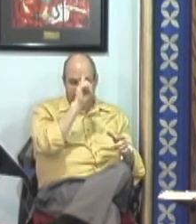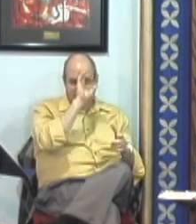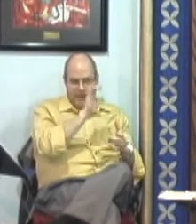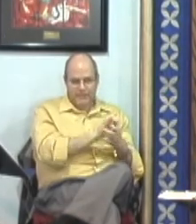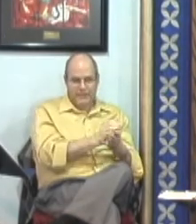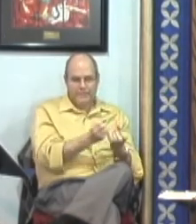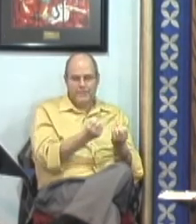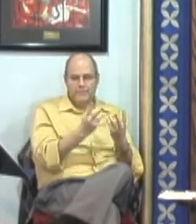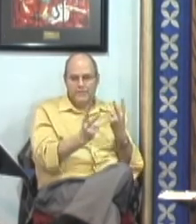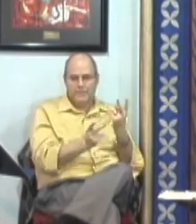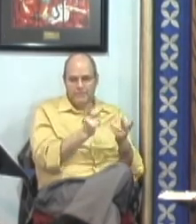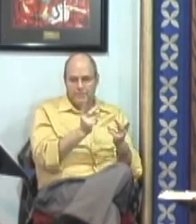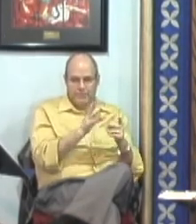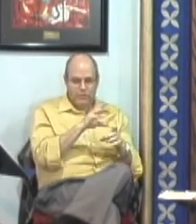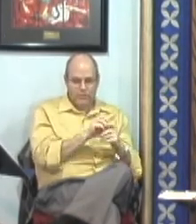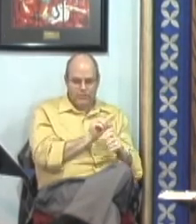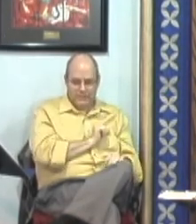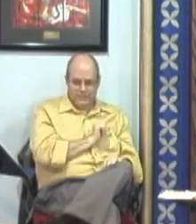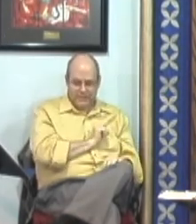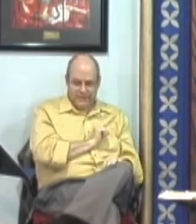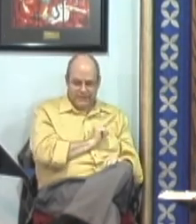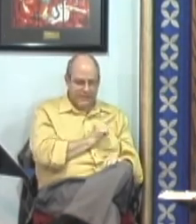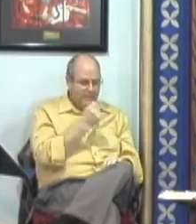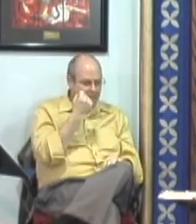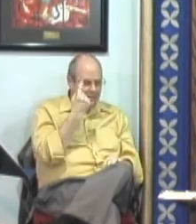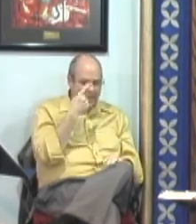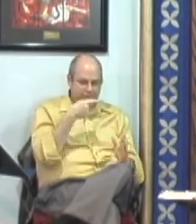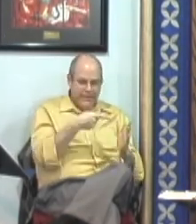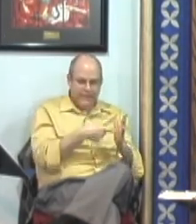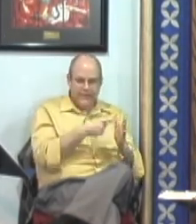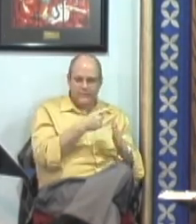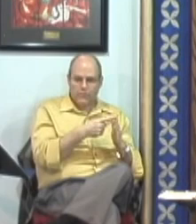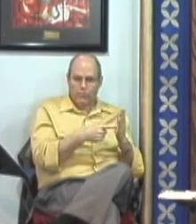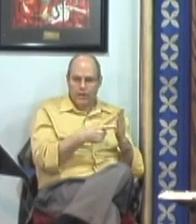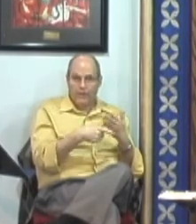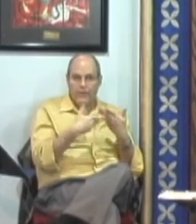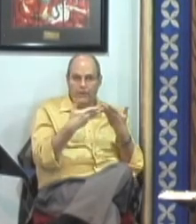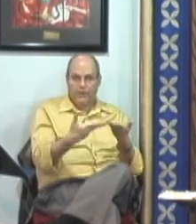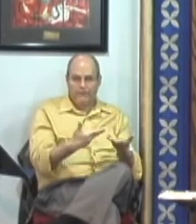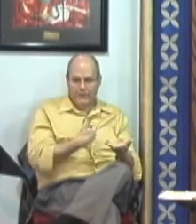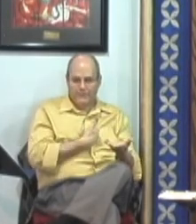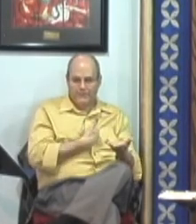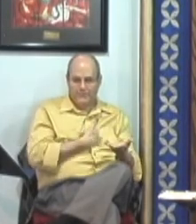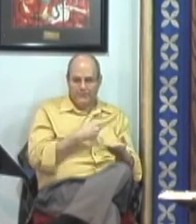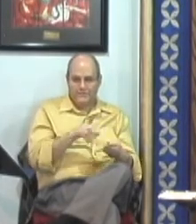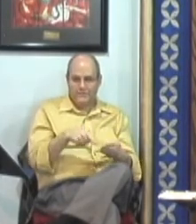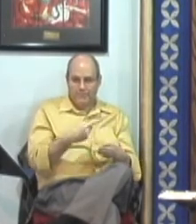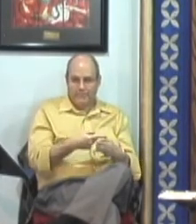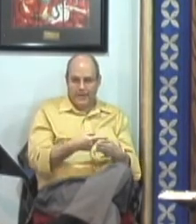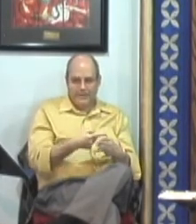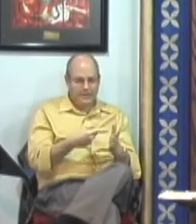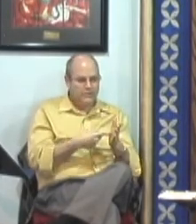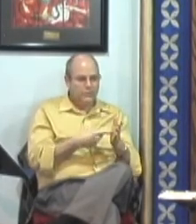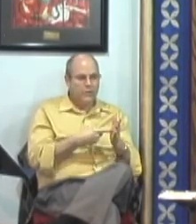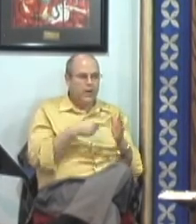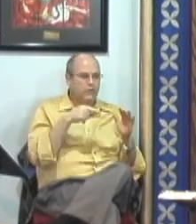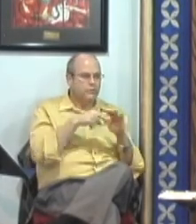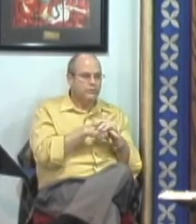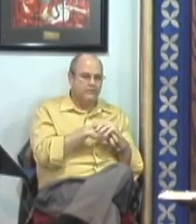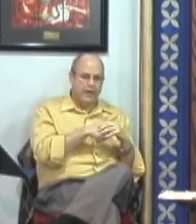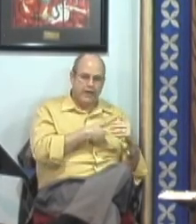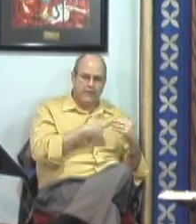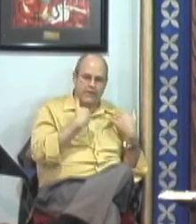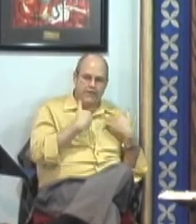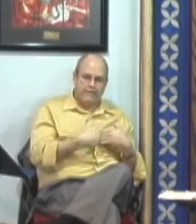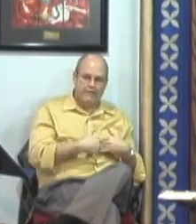many people, even including myself, have not grasped that this is what the offering of ourselves is all about. This is what the crucifying of our